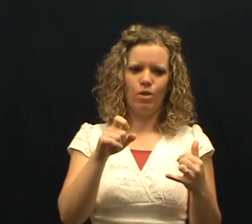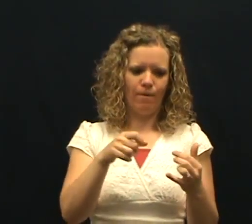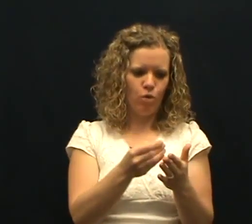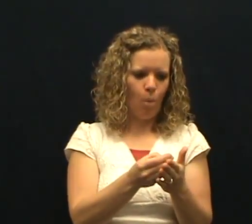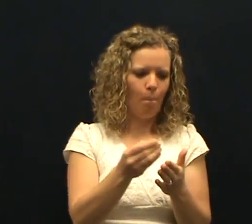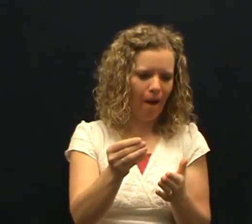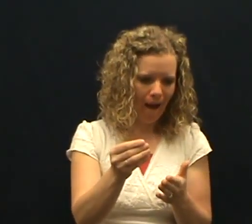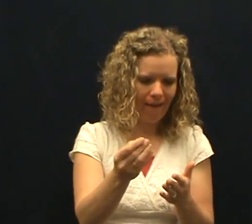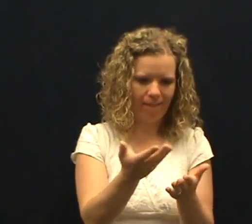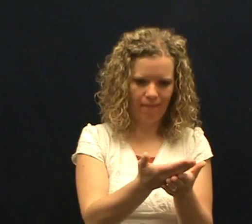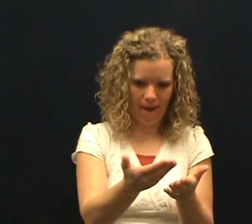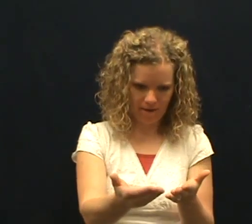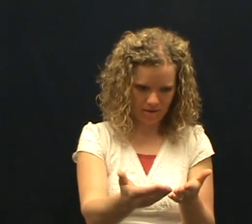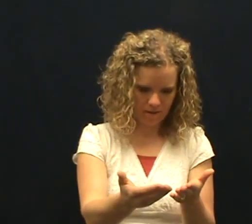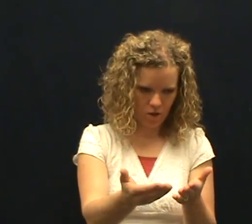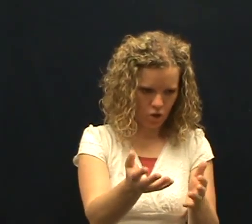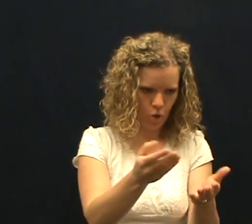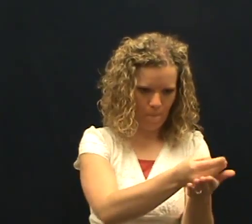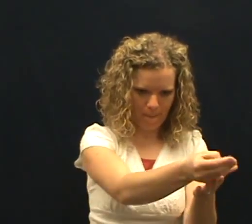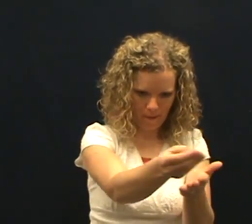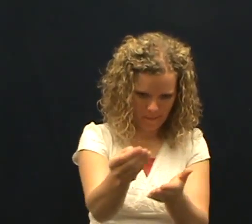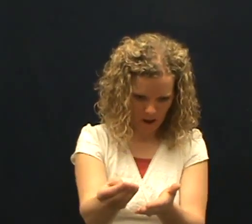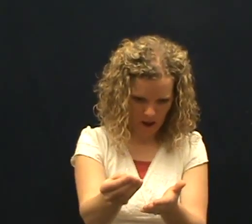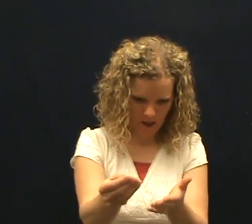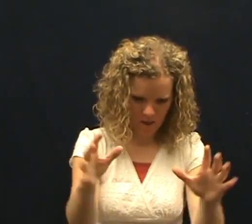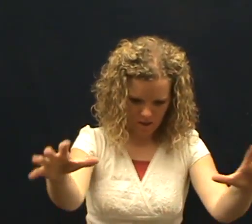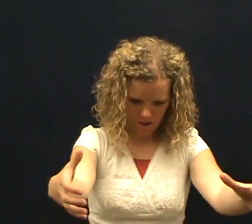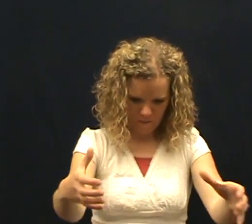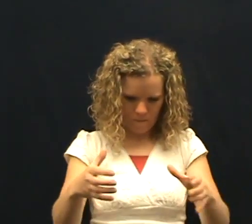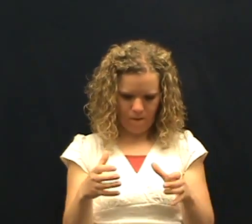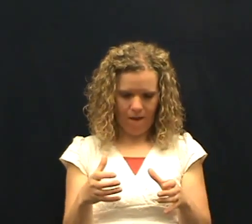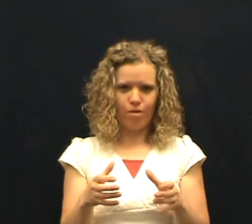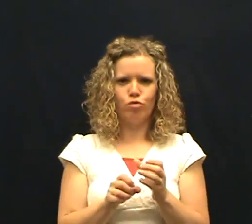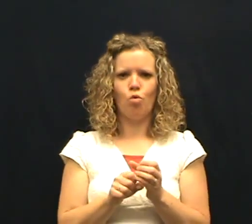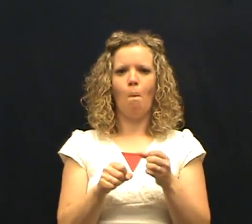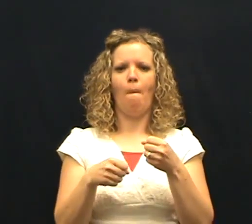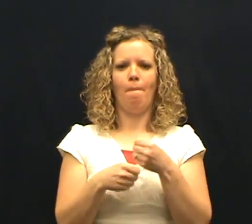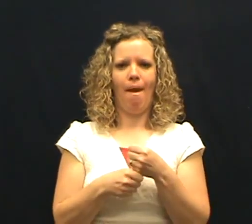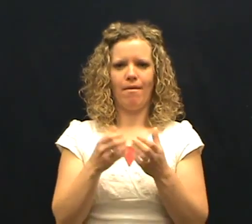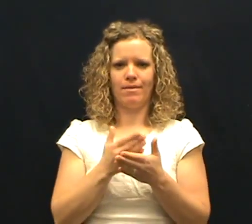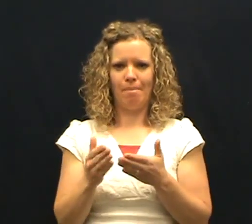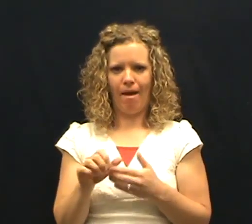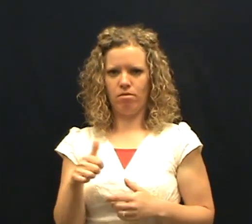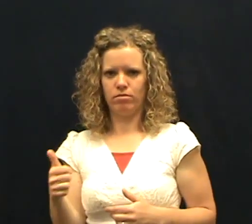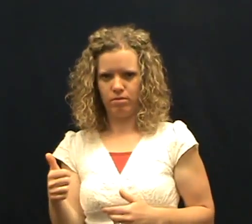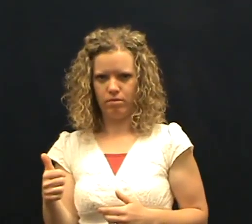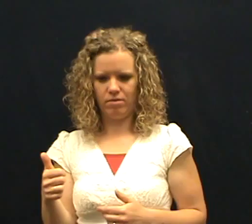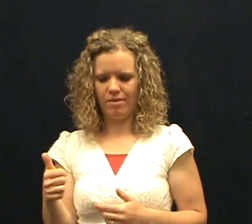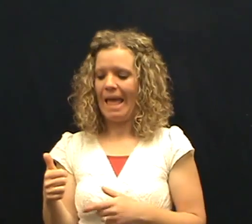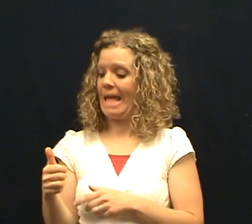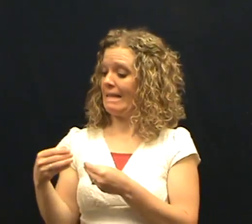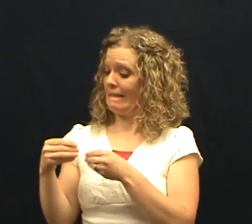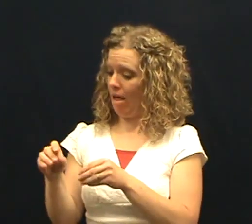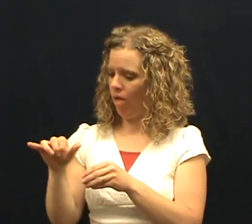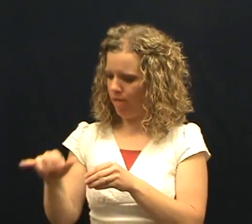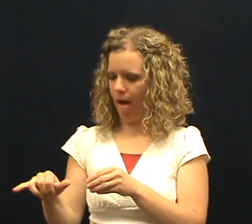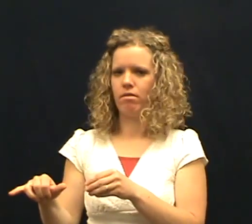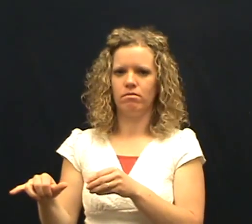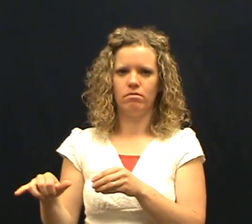raw materials into a product. And that's what you sell. So you're selling a product that you make. So you not